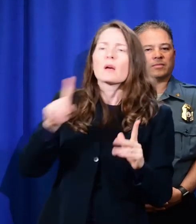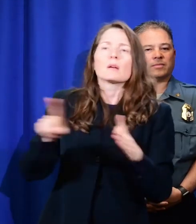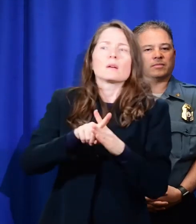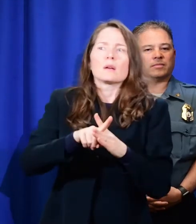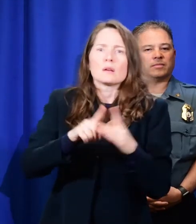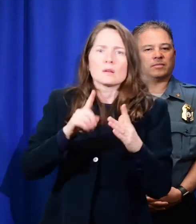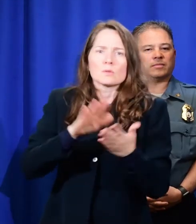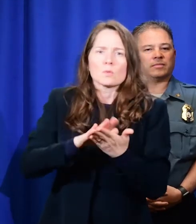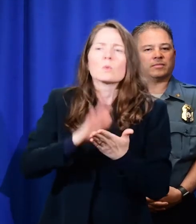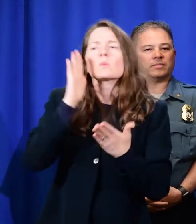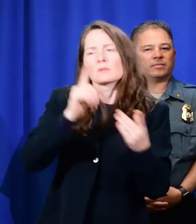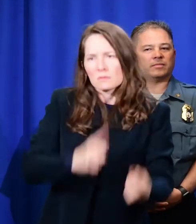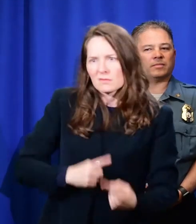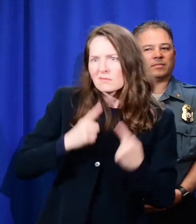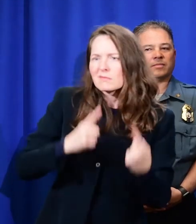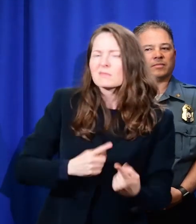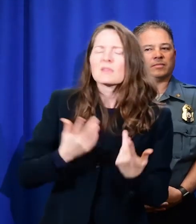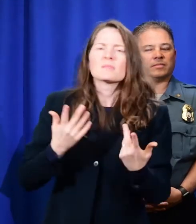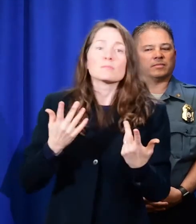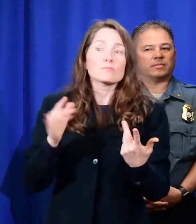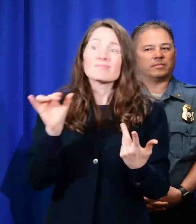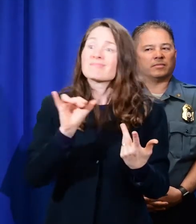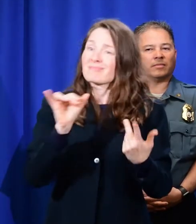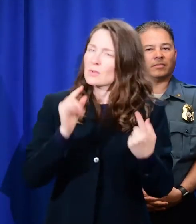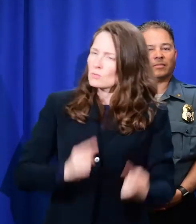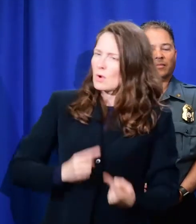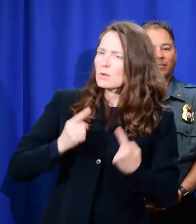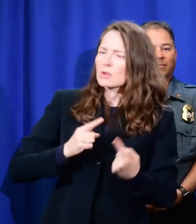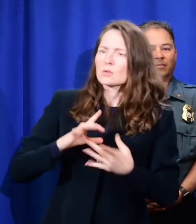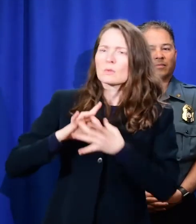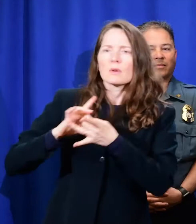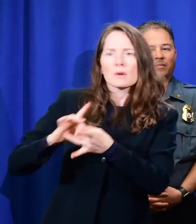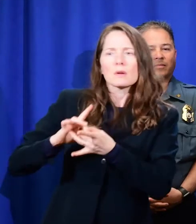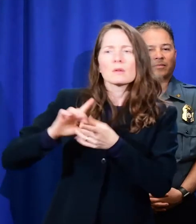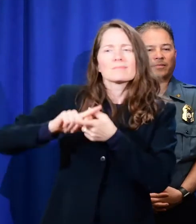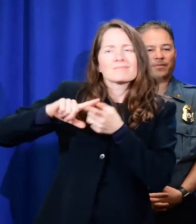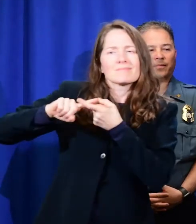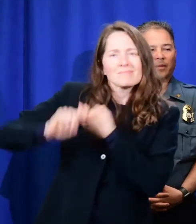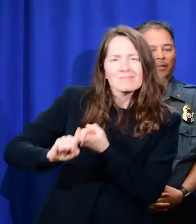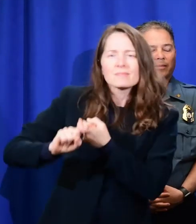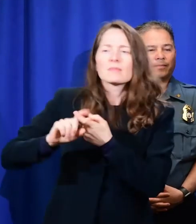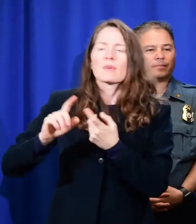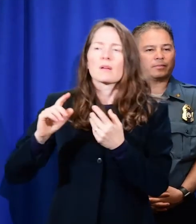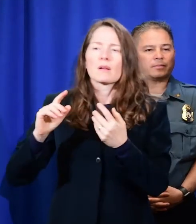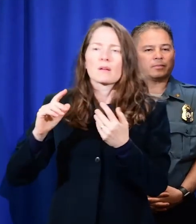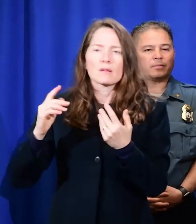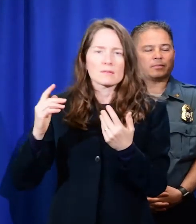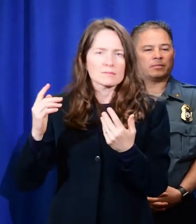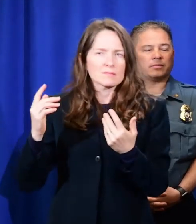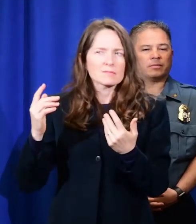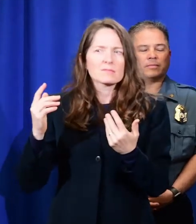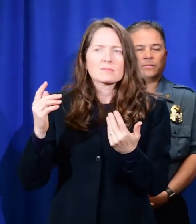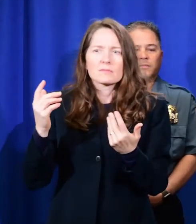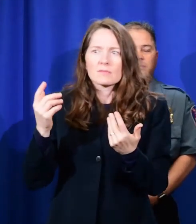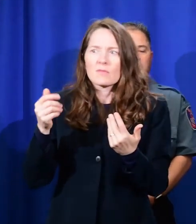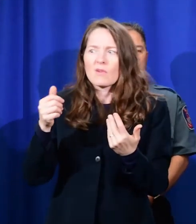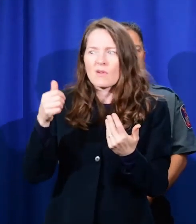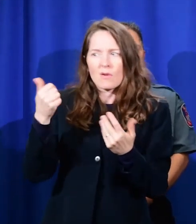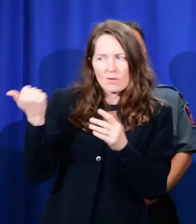relationships with loved ones and peers. Child abuse and neglect is one of the most